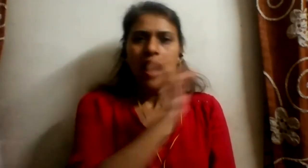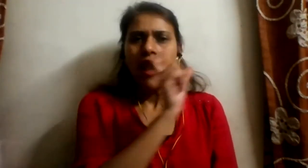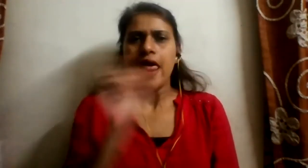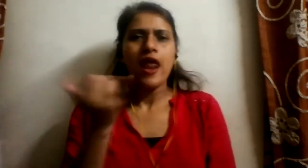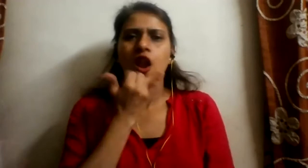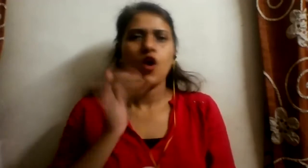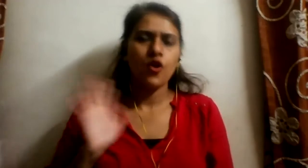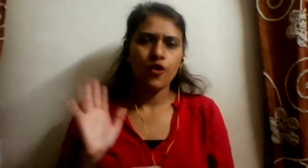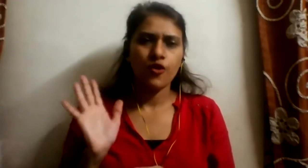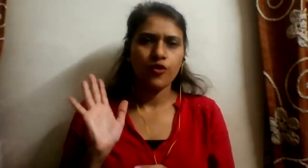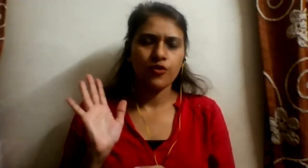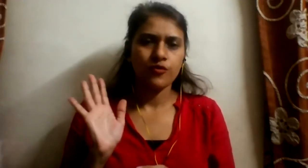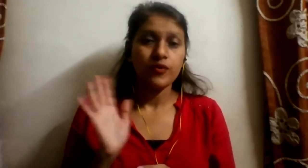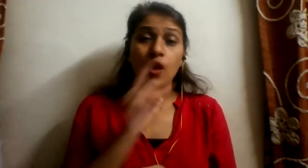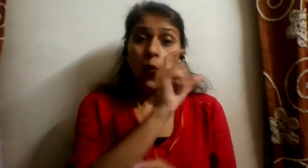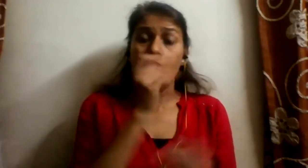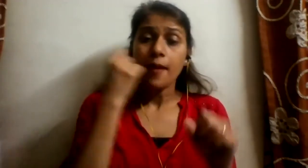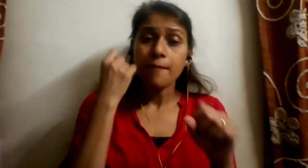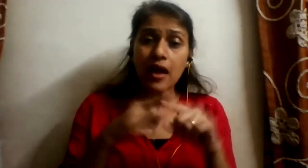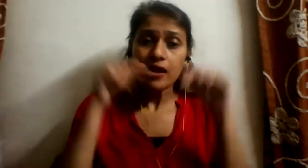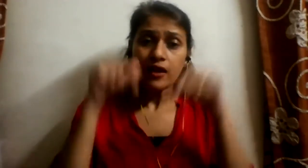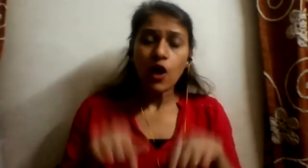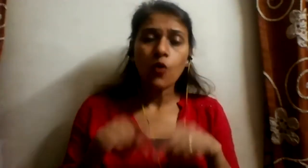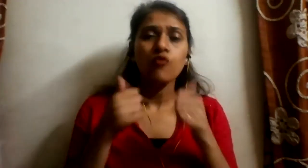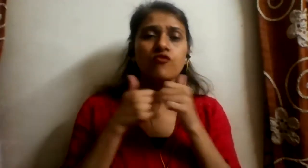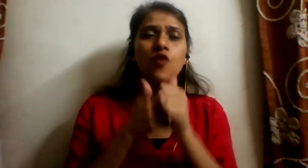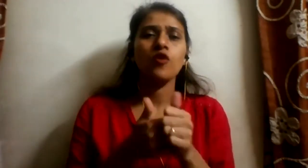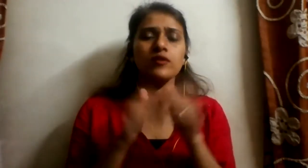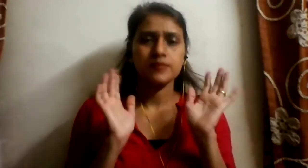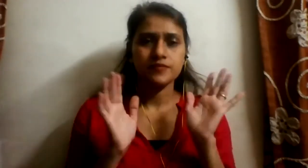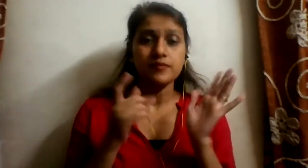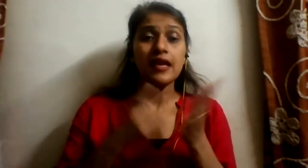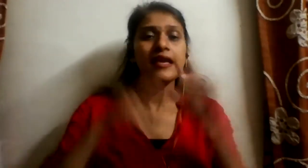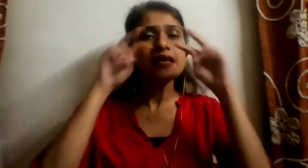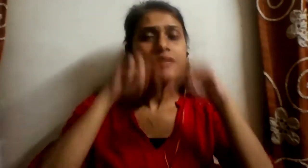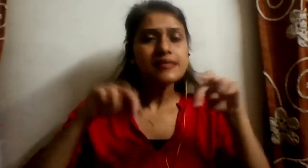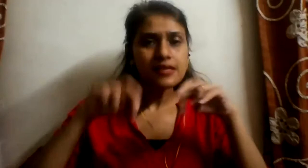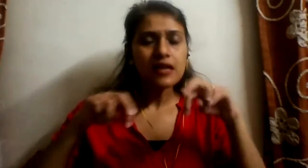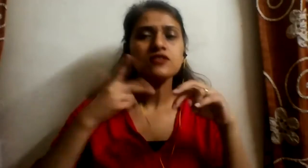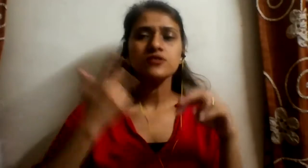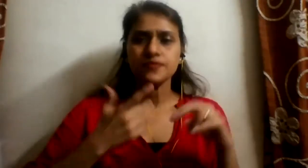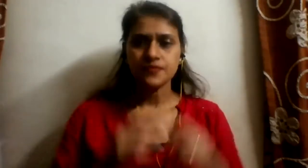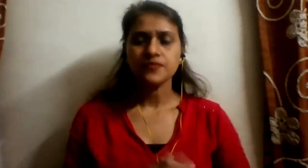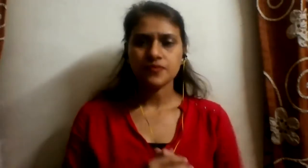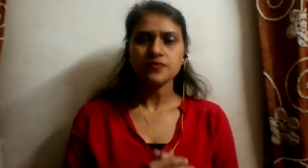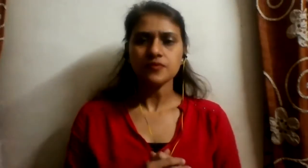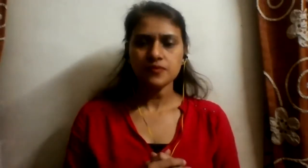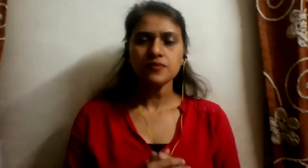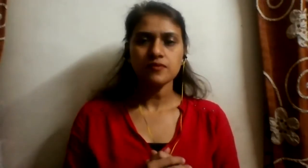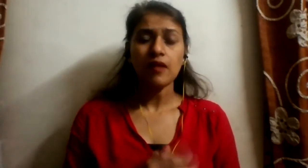it would be soon made available, where I did research of some hundreds of judgments, looking